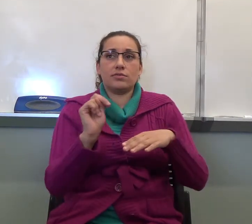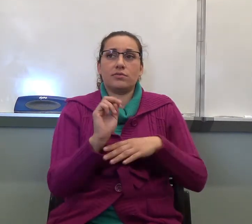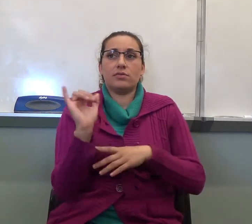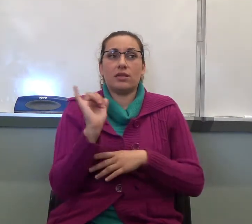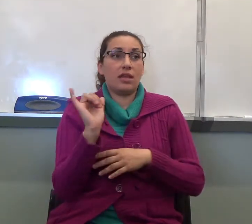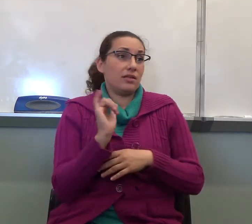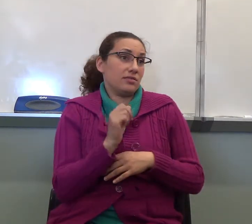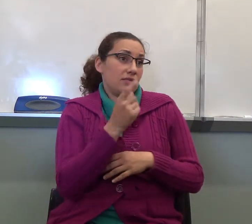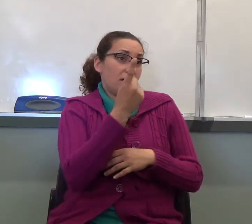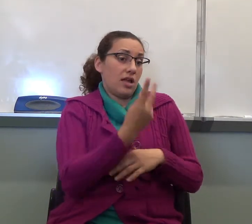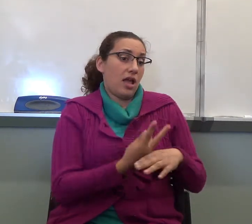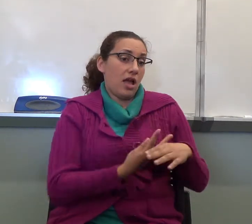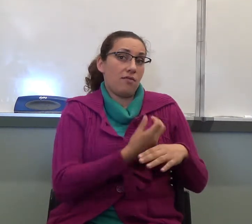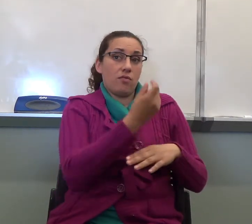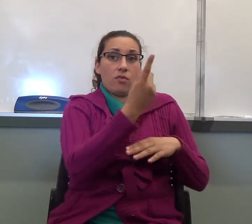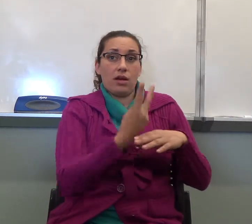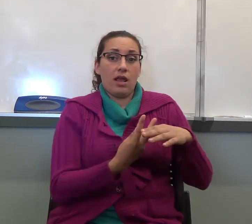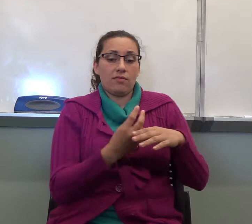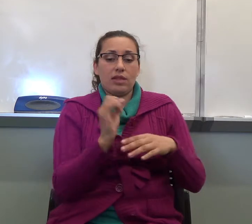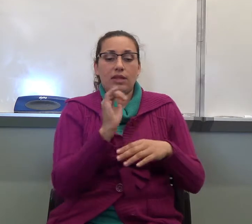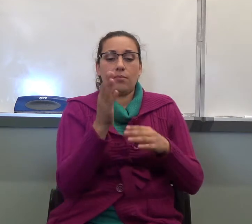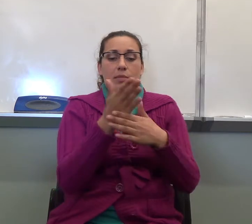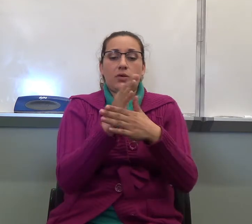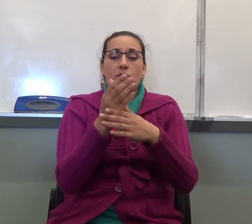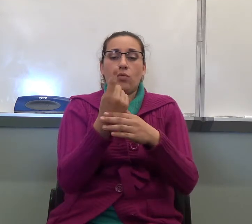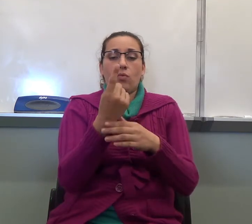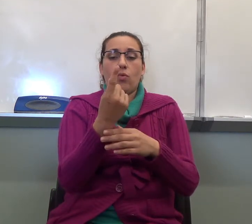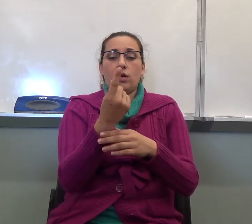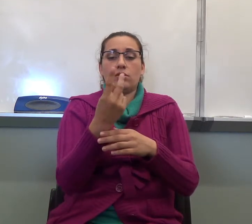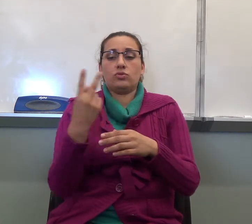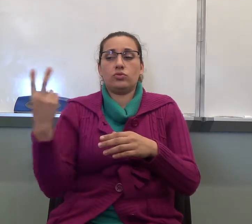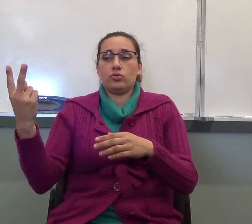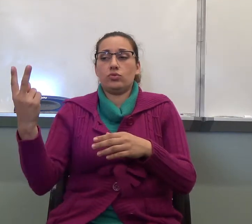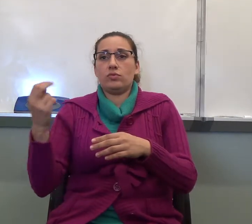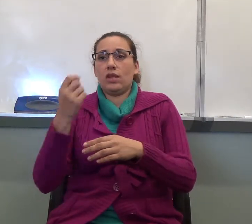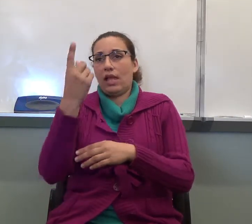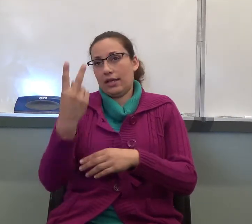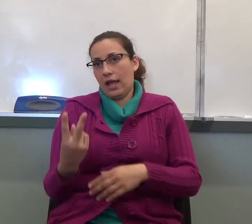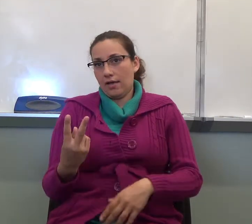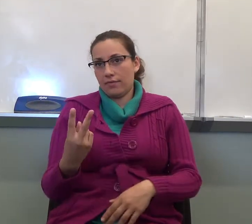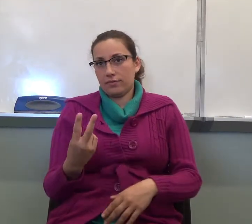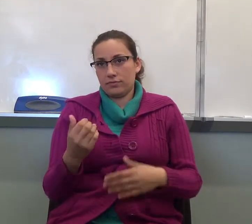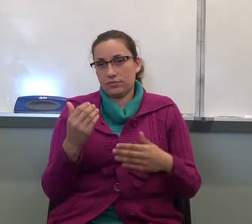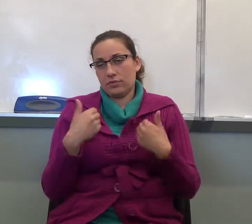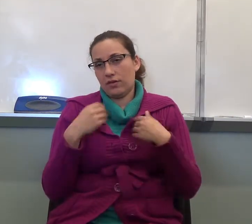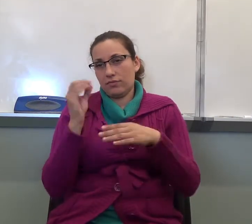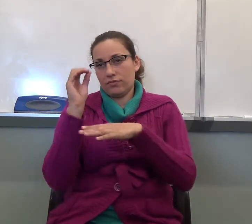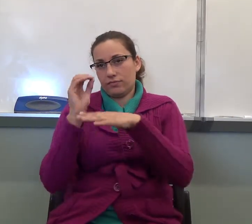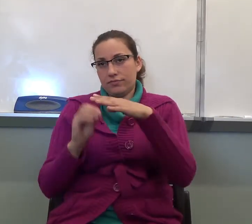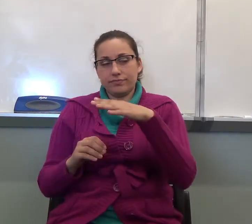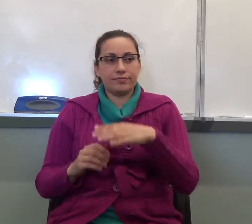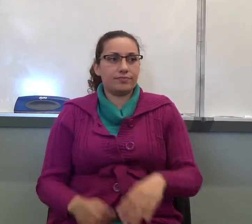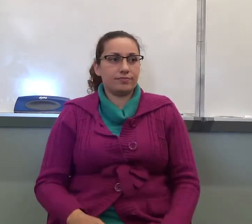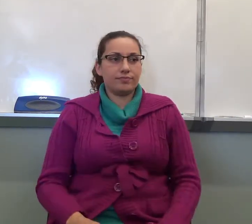about 1/2 the way between 1 and 2. And let's say, we can do some mixed numbers. How